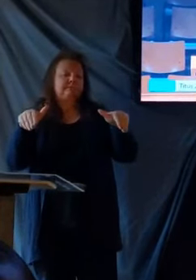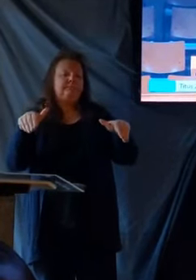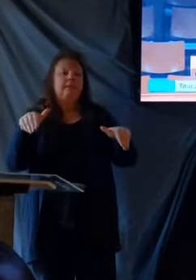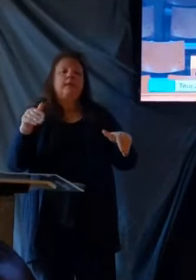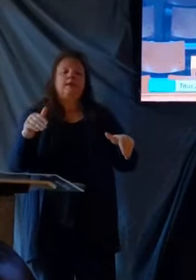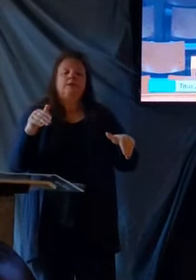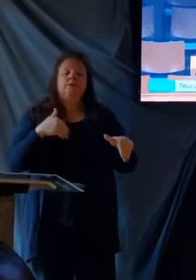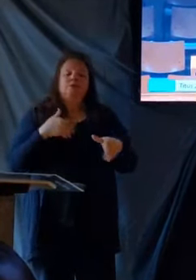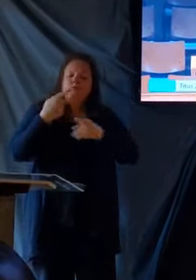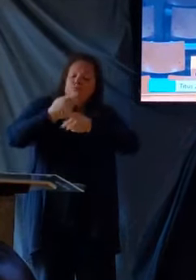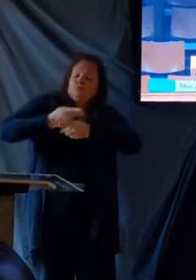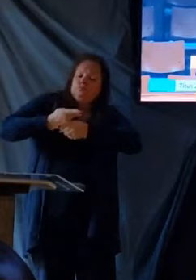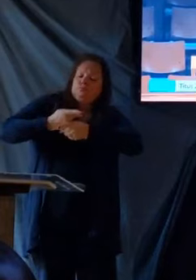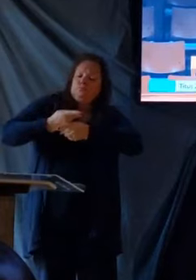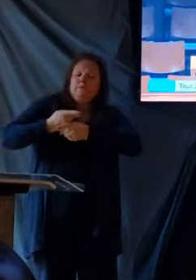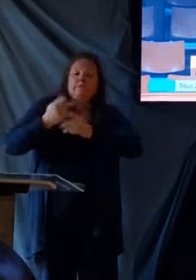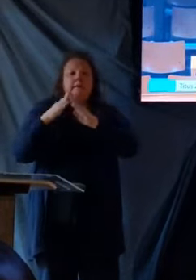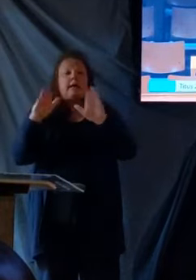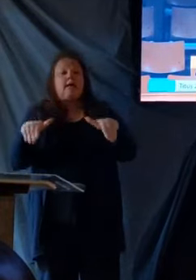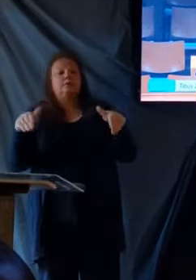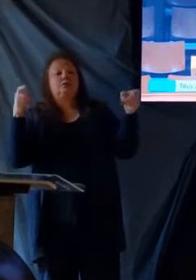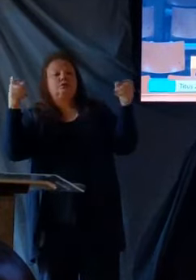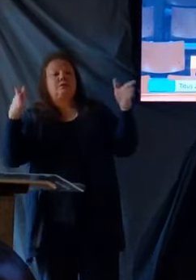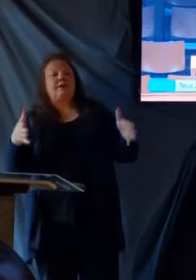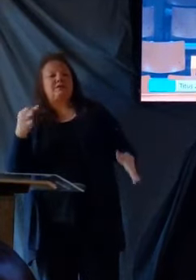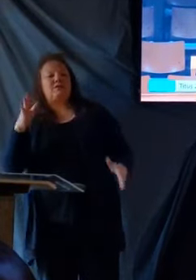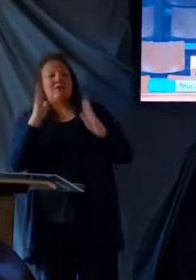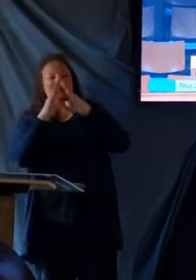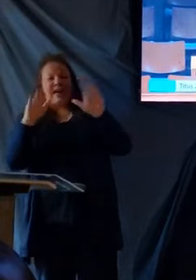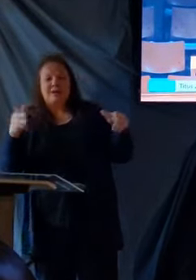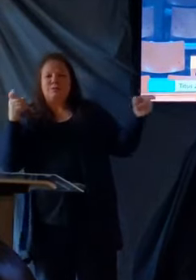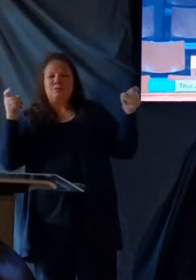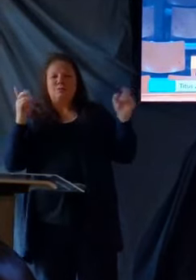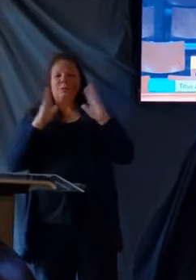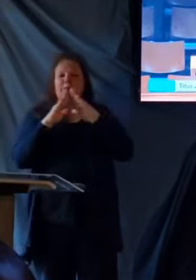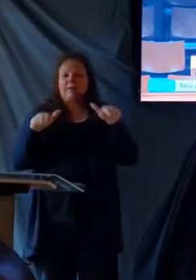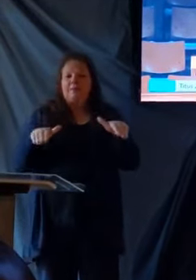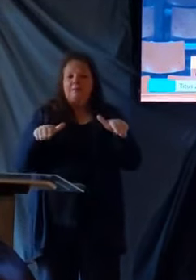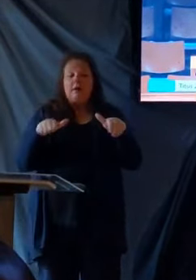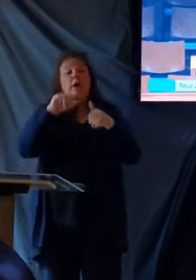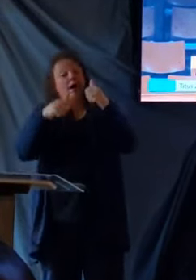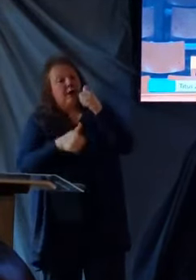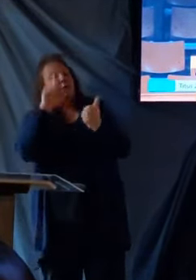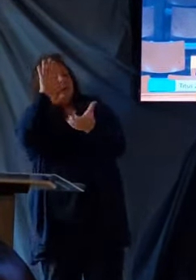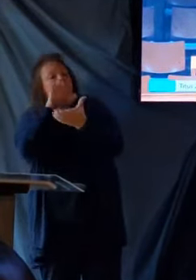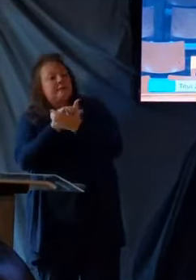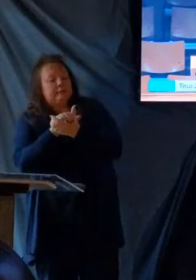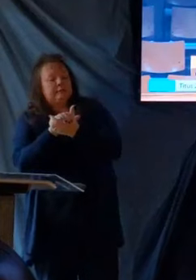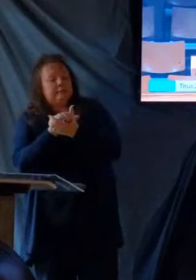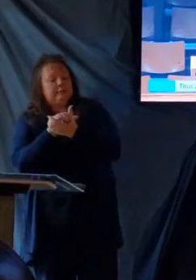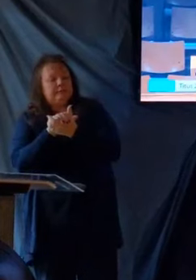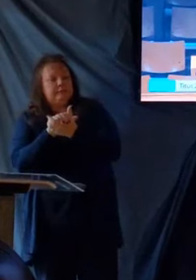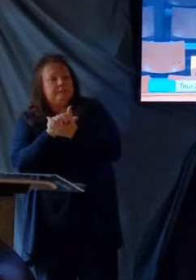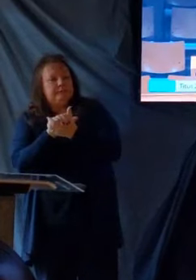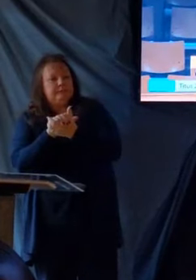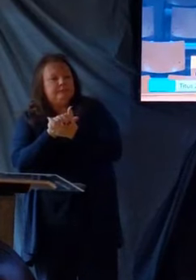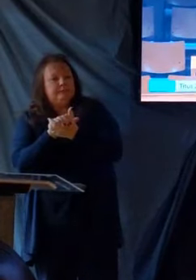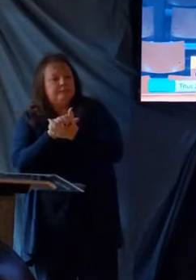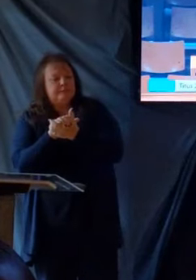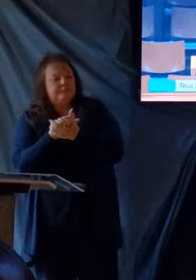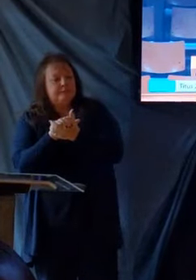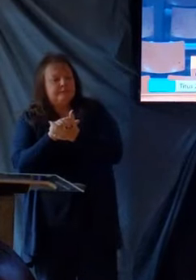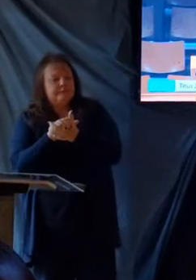To be the despot of the house, the master of the house, the ruler of the house. Now, under her husband, that's, you're going to see